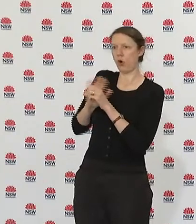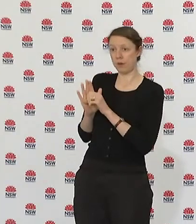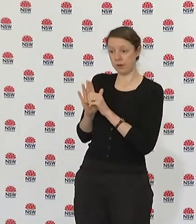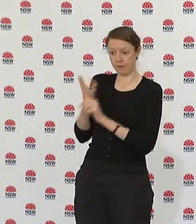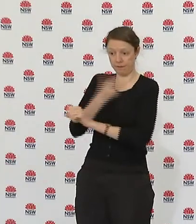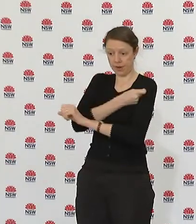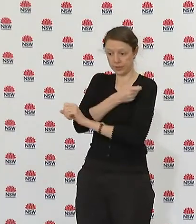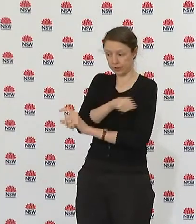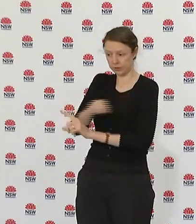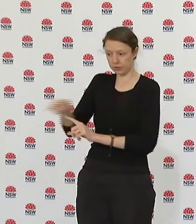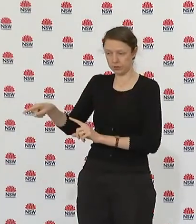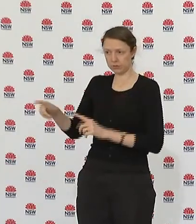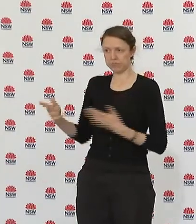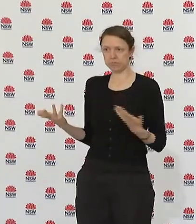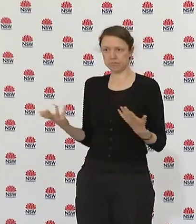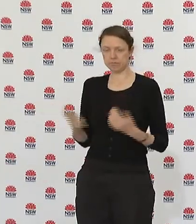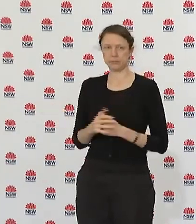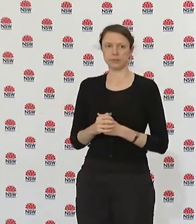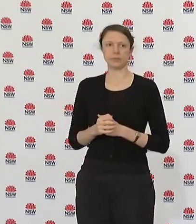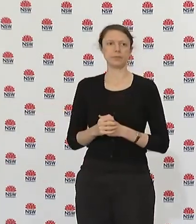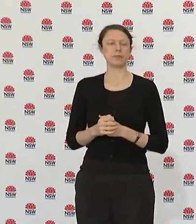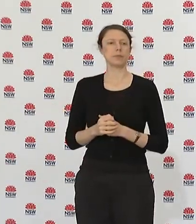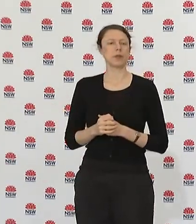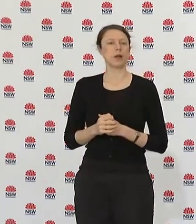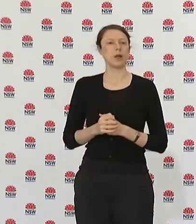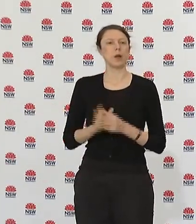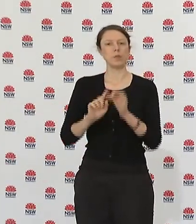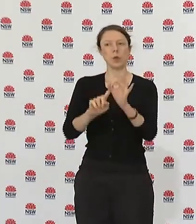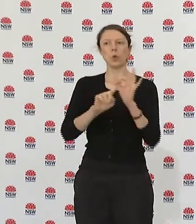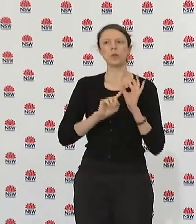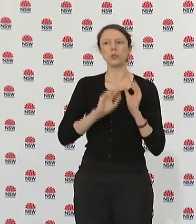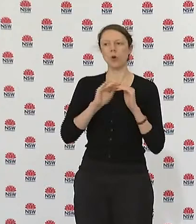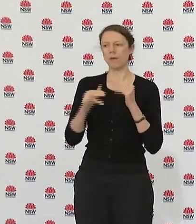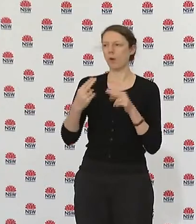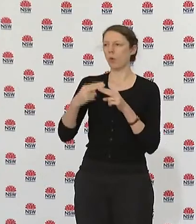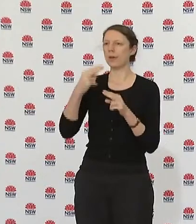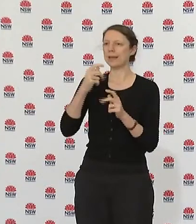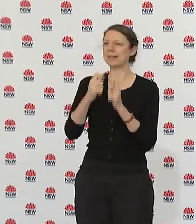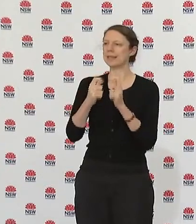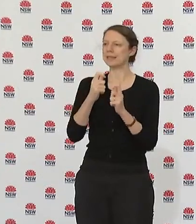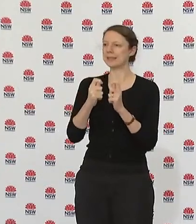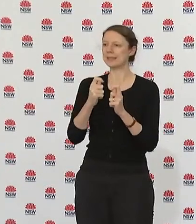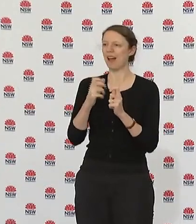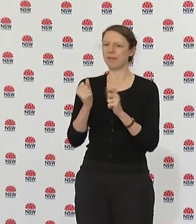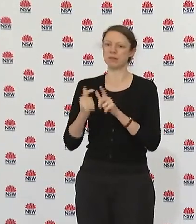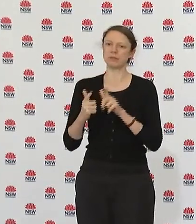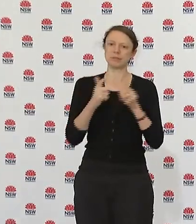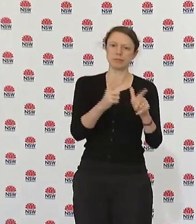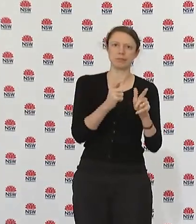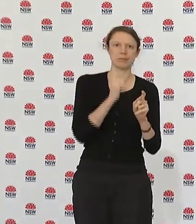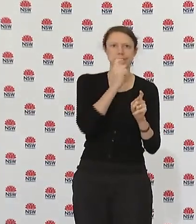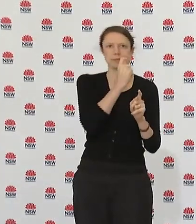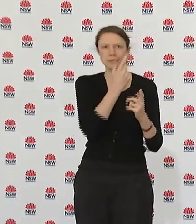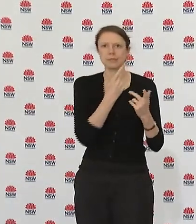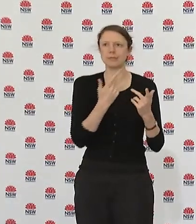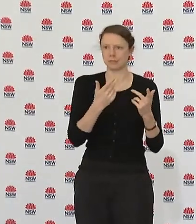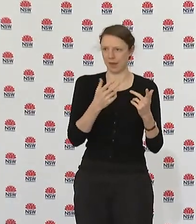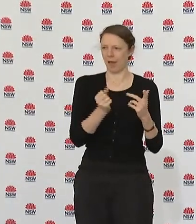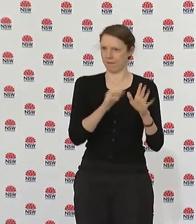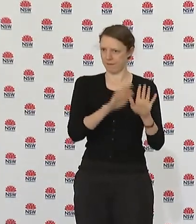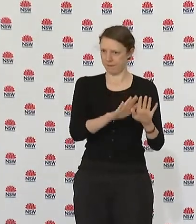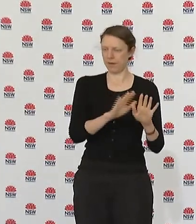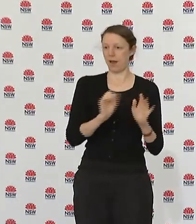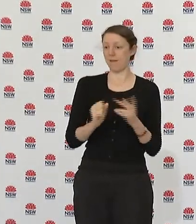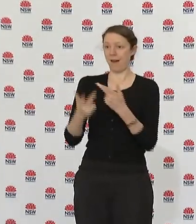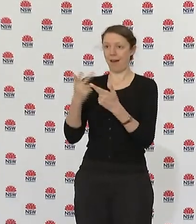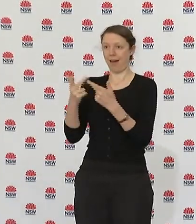just on antigen test, just on testing. So I know that the TGA doesn't like antigen testing as much as